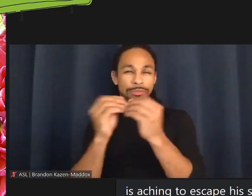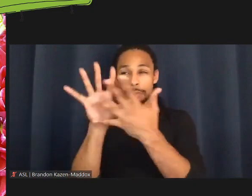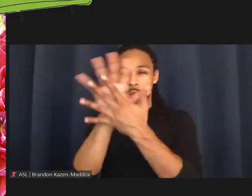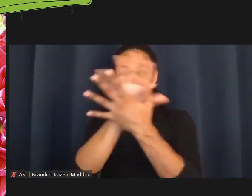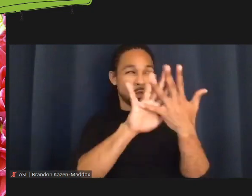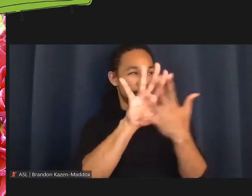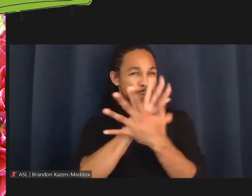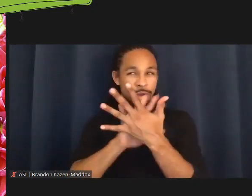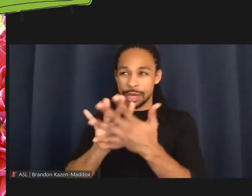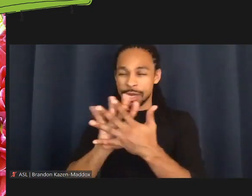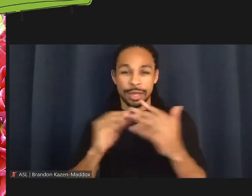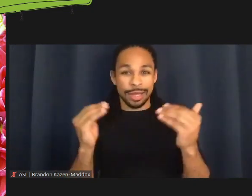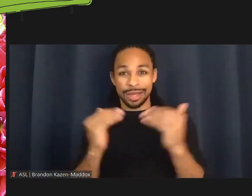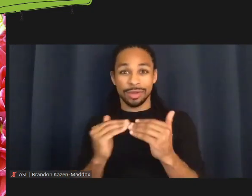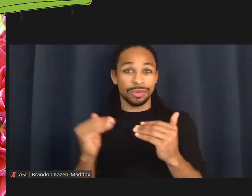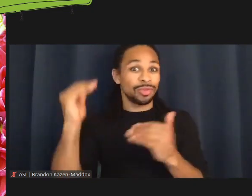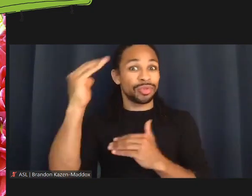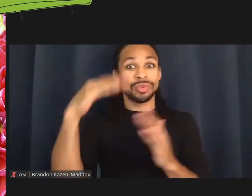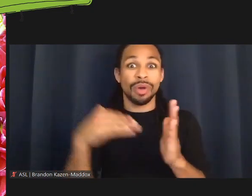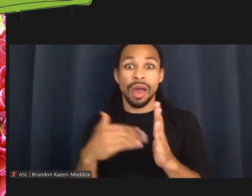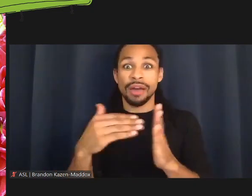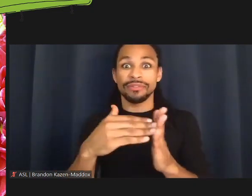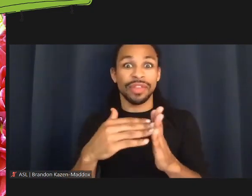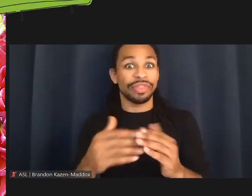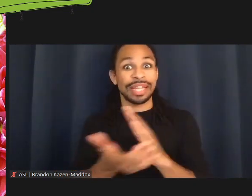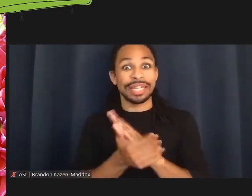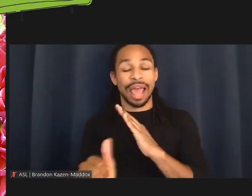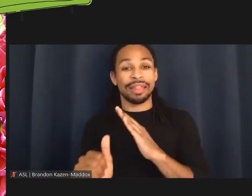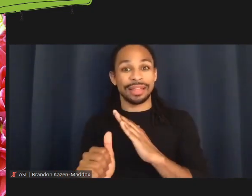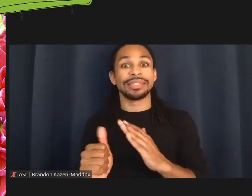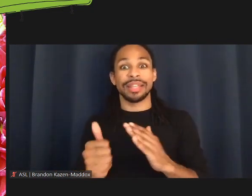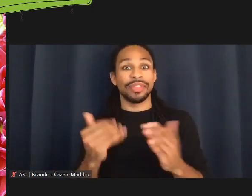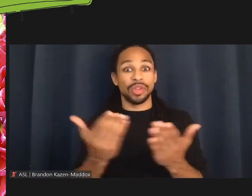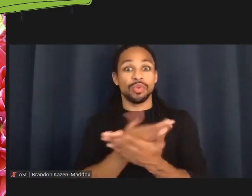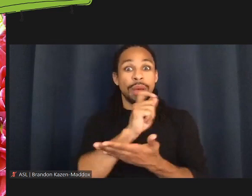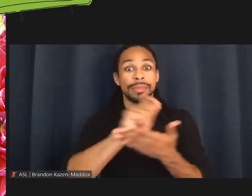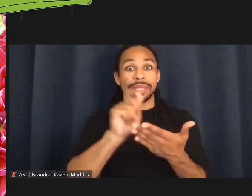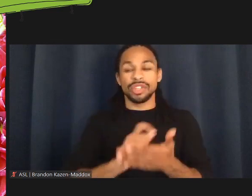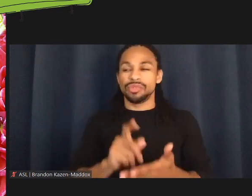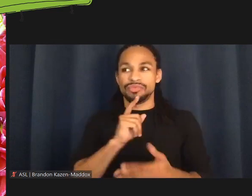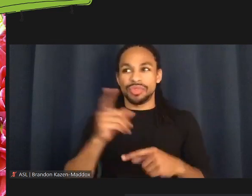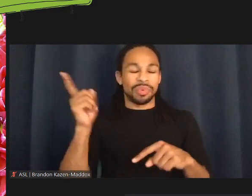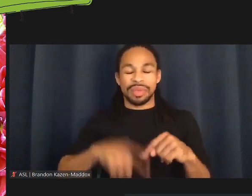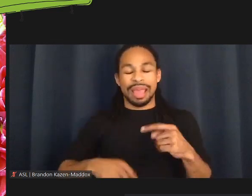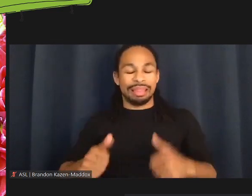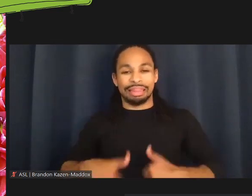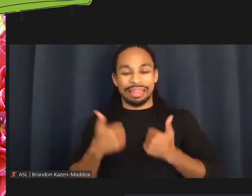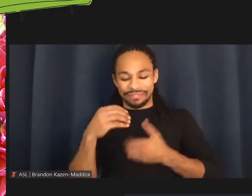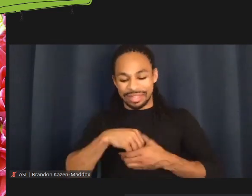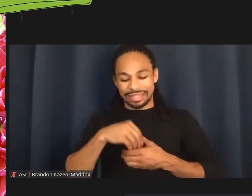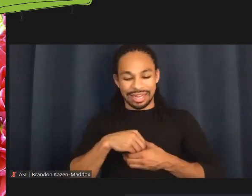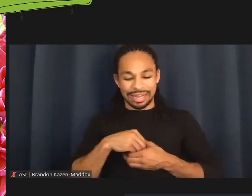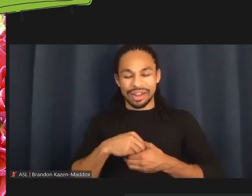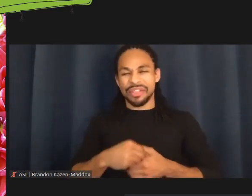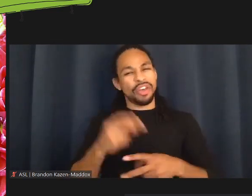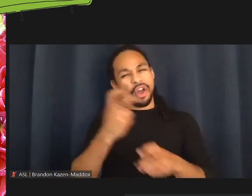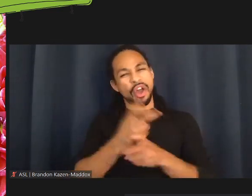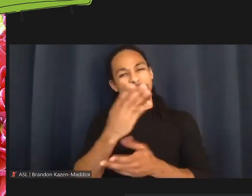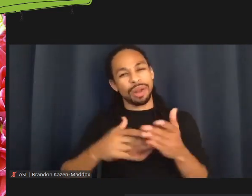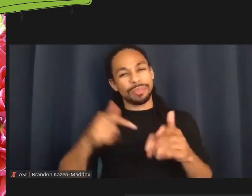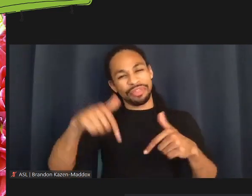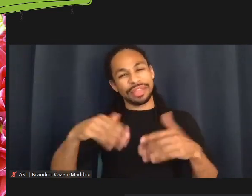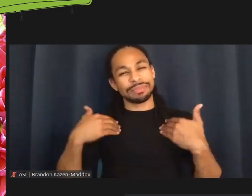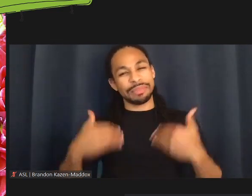the palimpsest and the new composition are equally untenable. The conundrum of this body is a fall at terminal velocity,